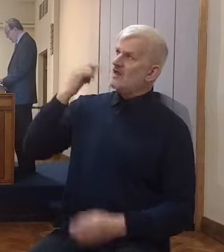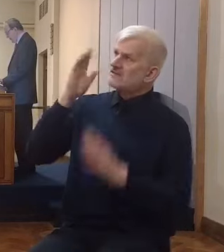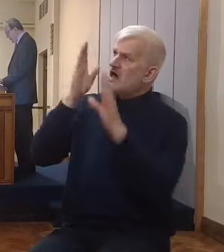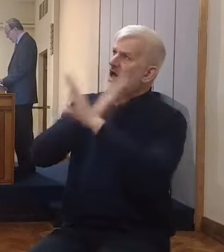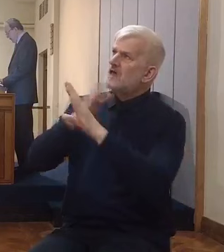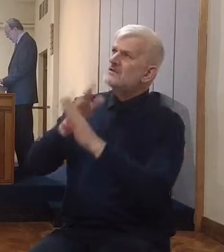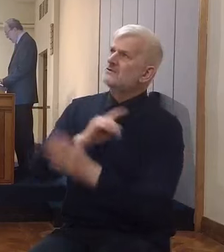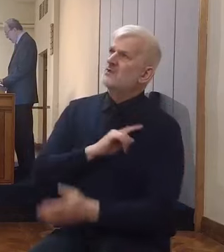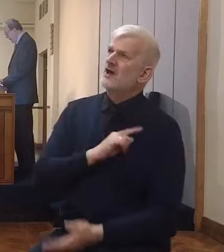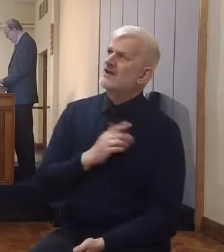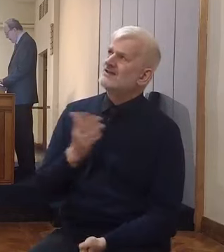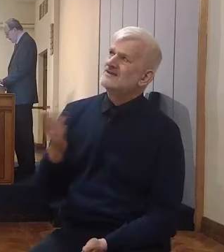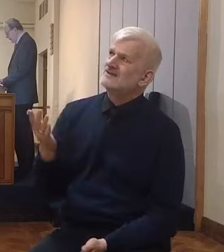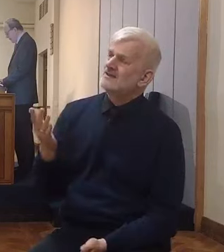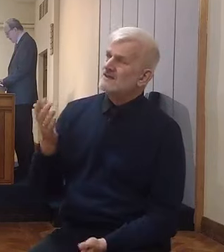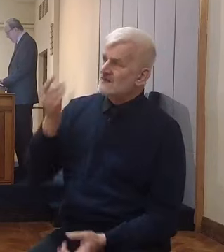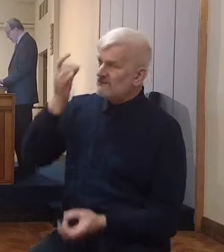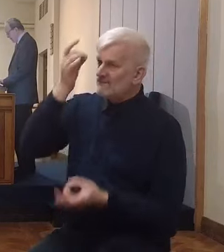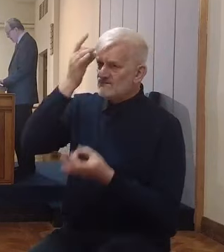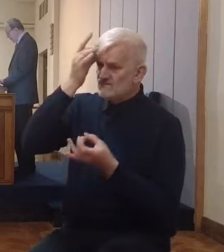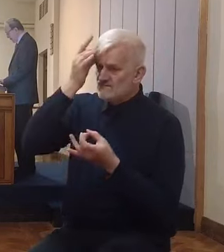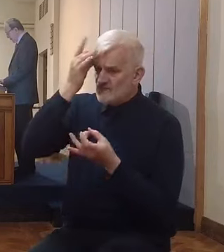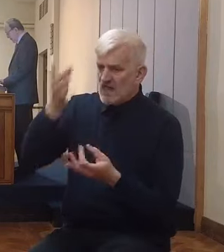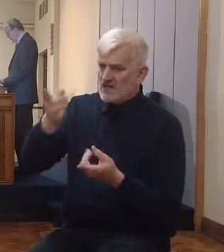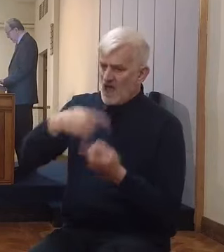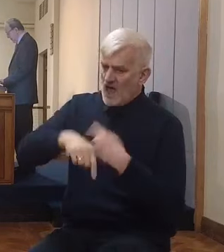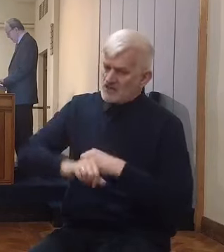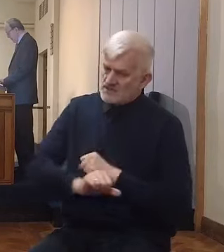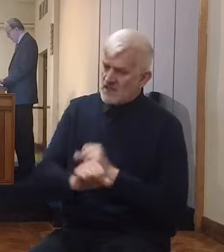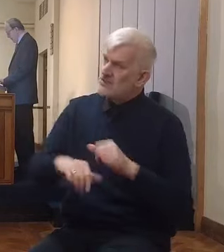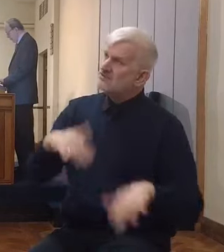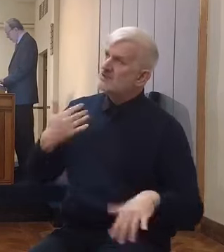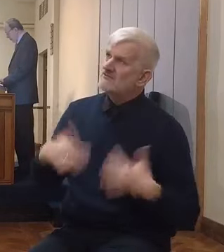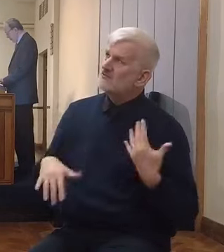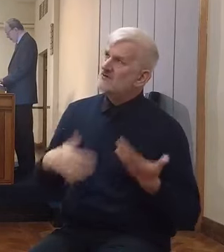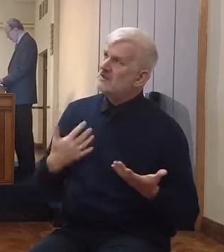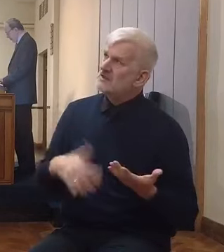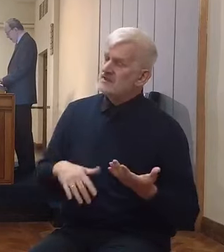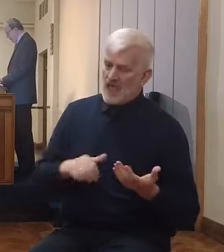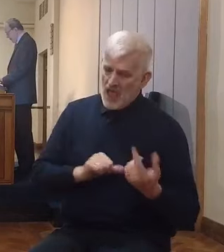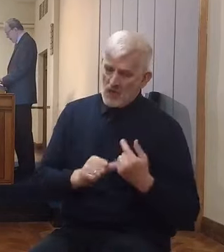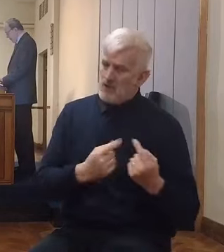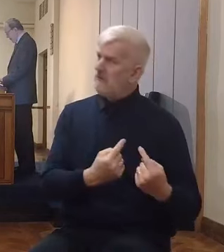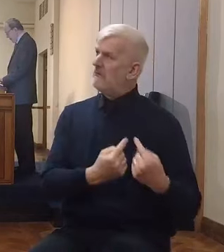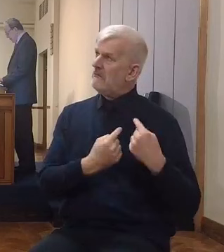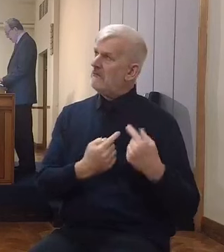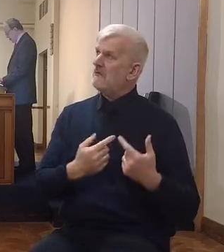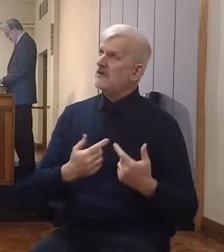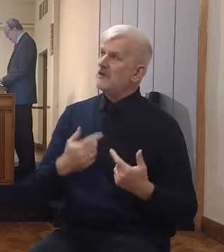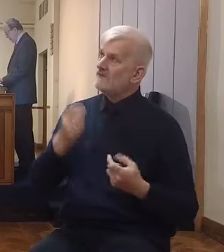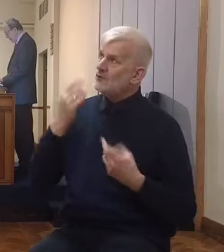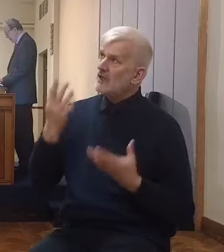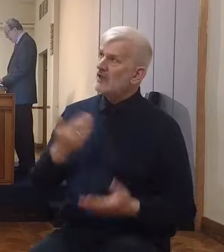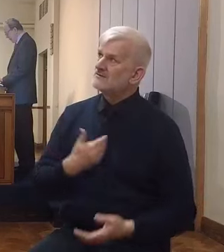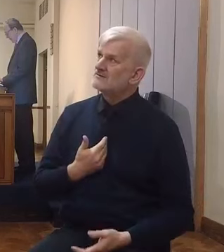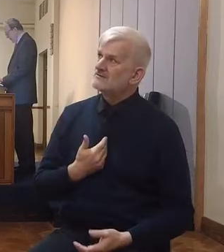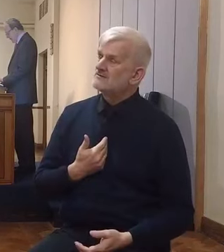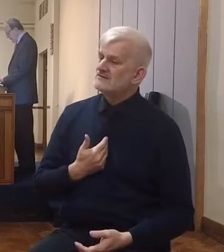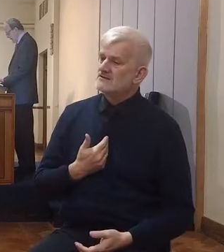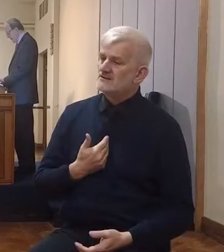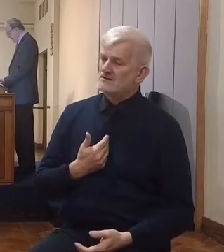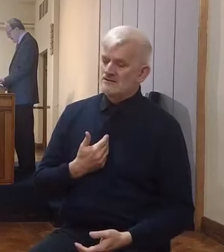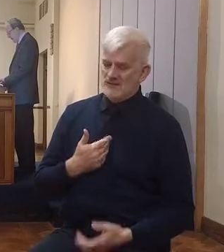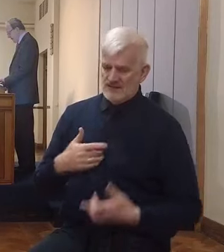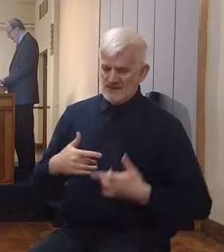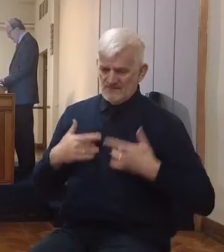face, and forgettest our affliction and our oppression? For our soul is bowed down to